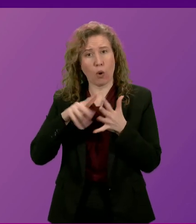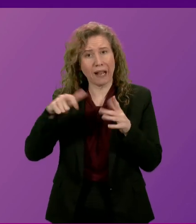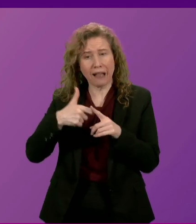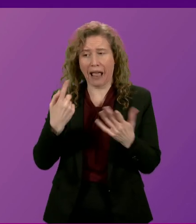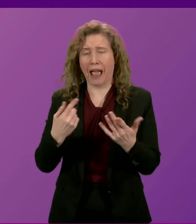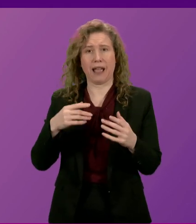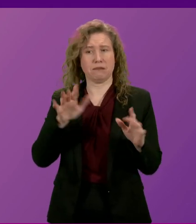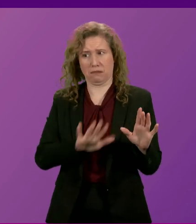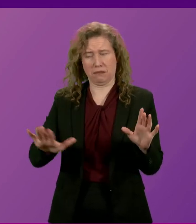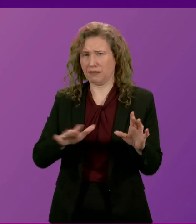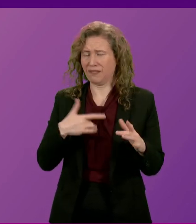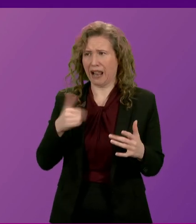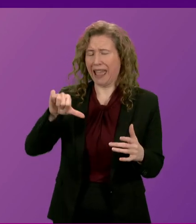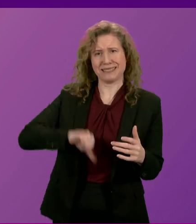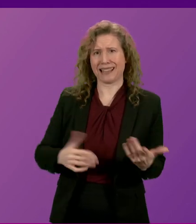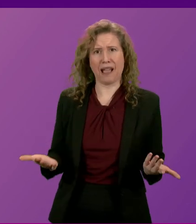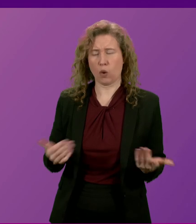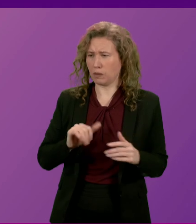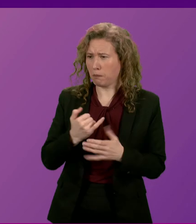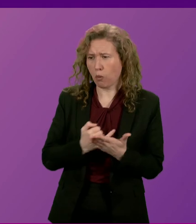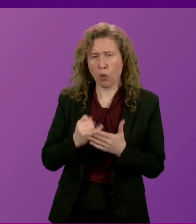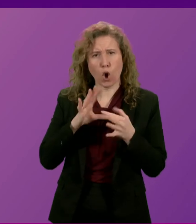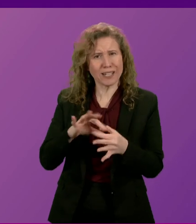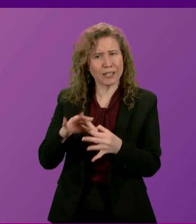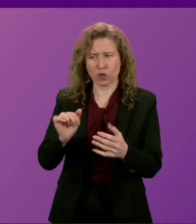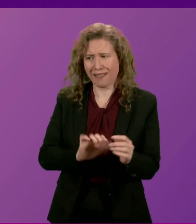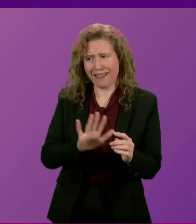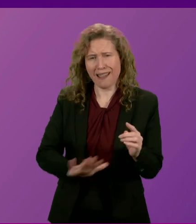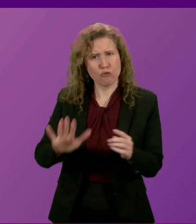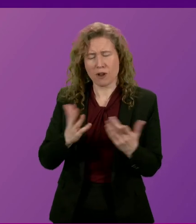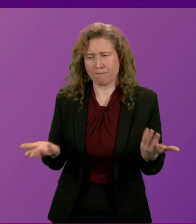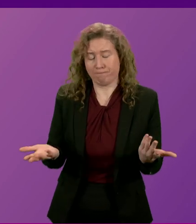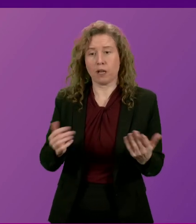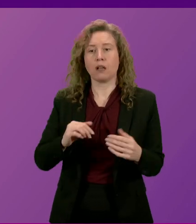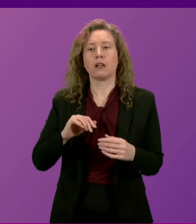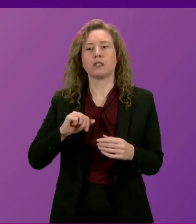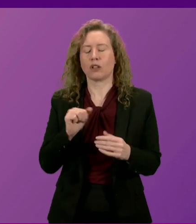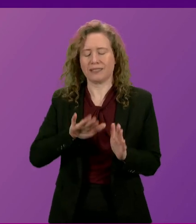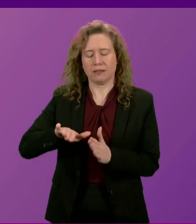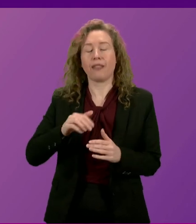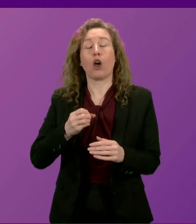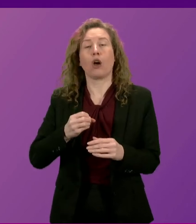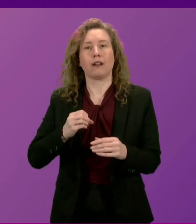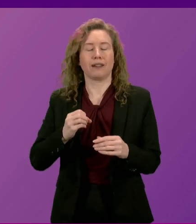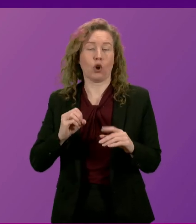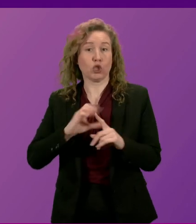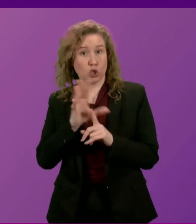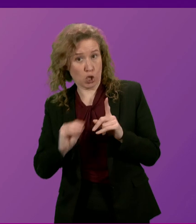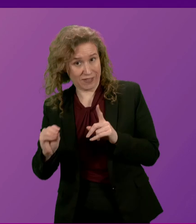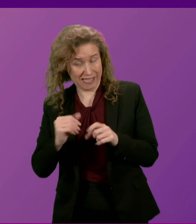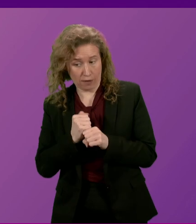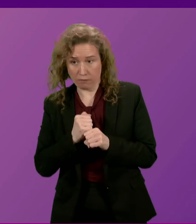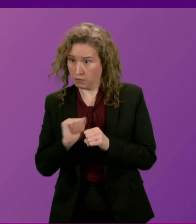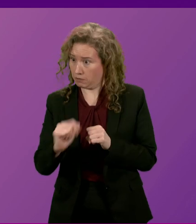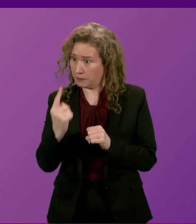by the issues with the connectivity to their areas. The Scottish, not the Scottish, but the Conservative government pioneered the